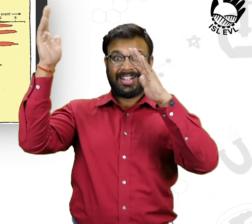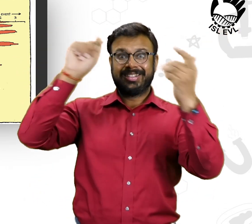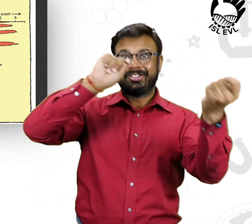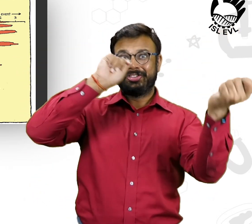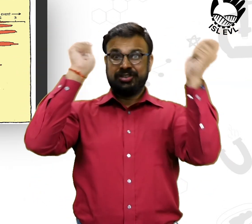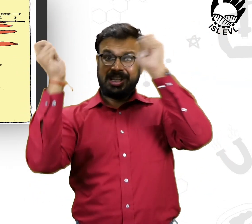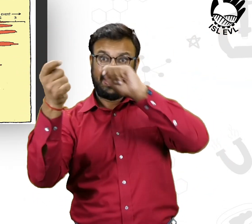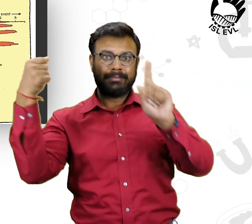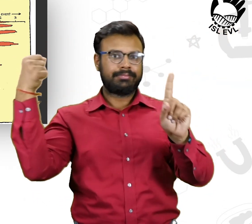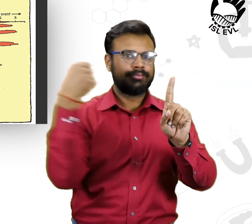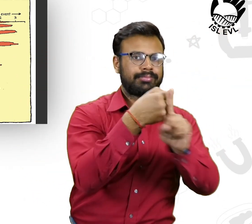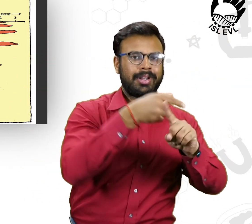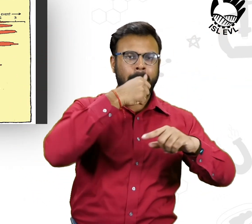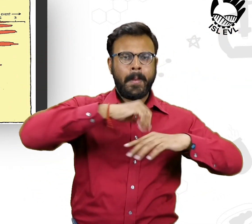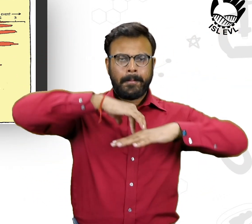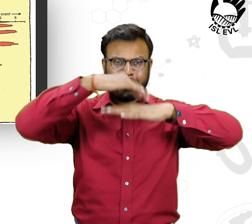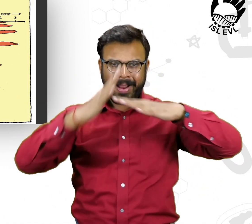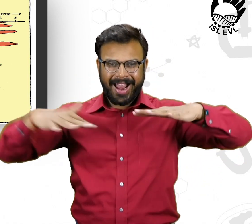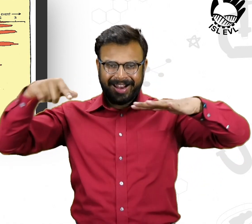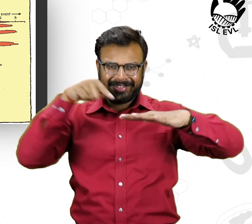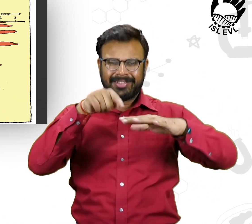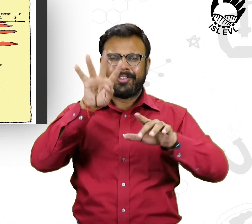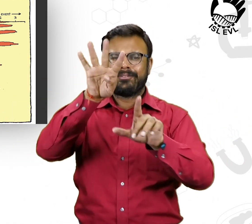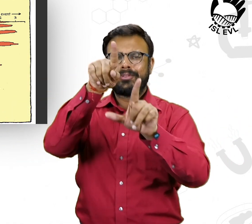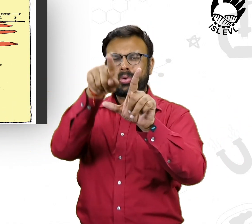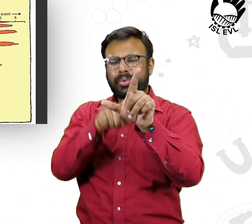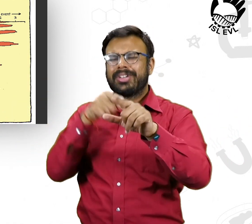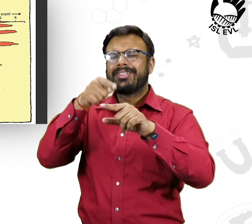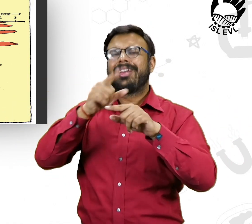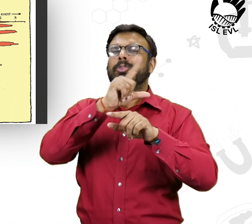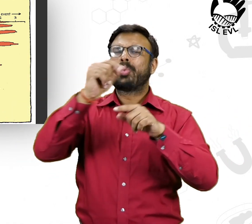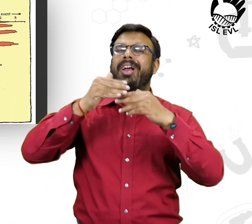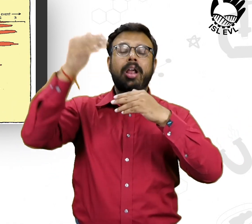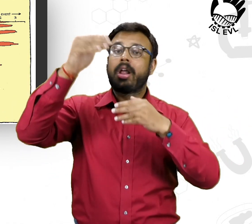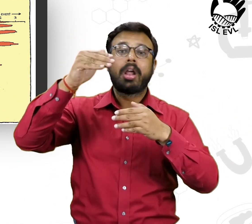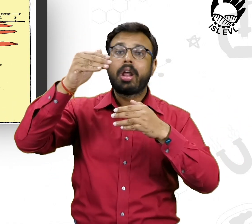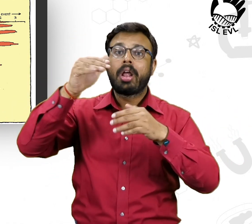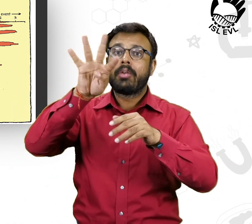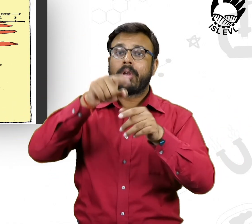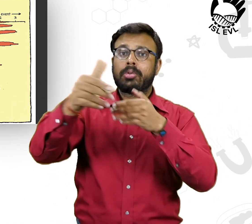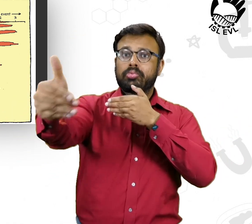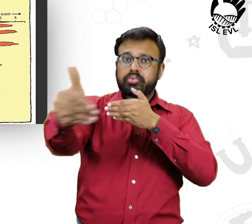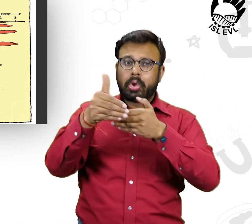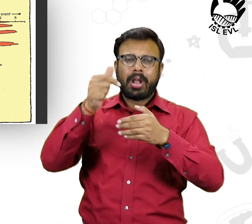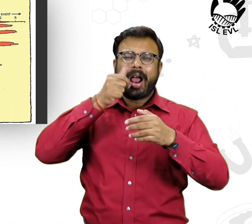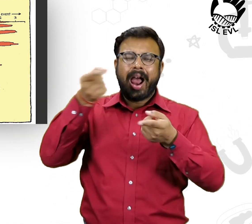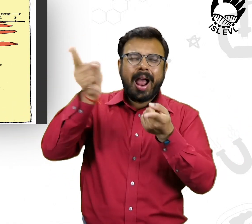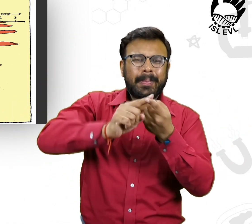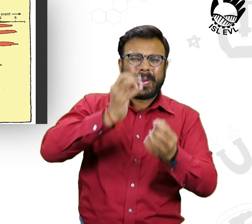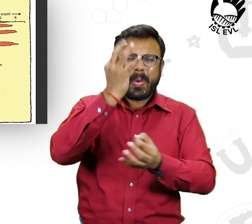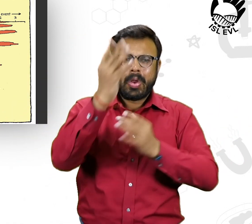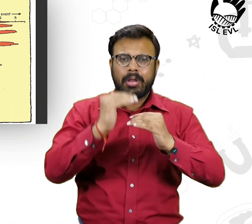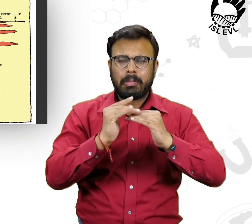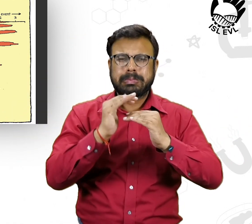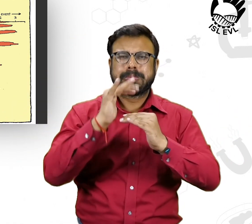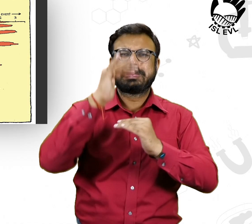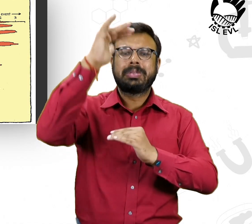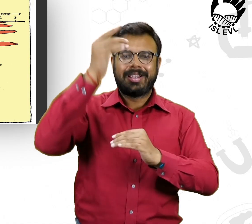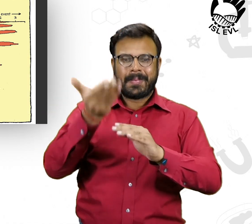Climate change causes more frequent warm water currents every 4-5 years